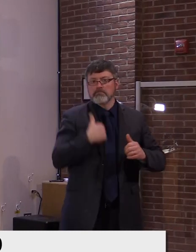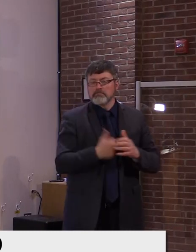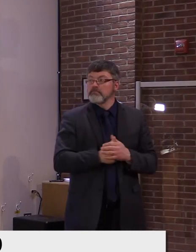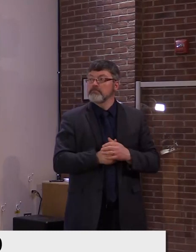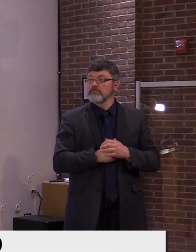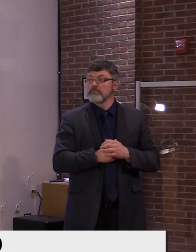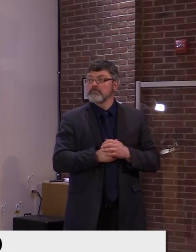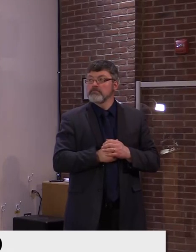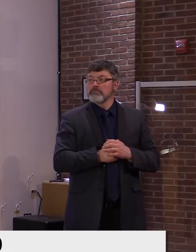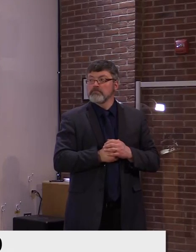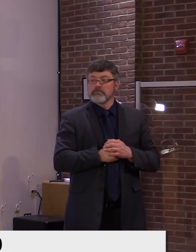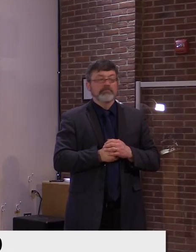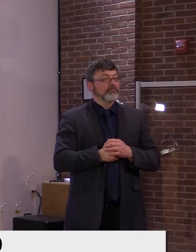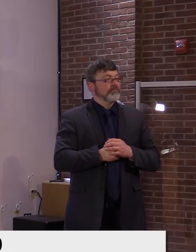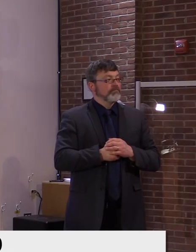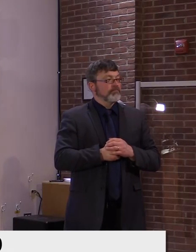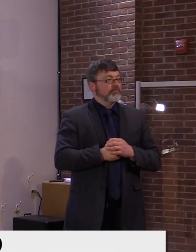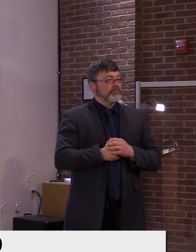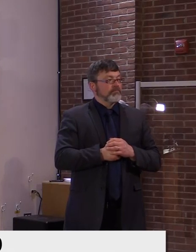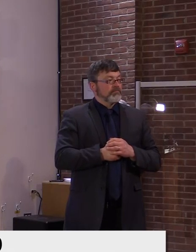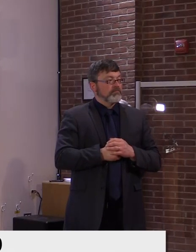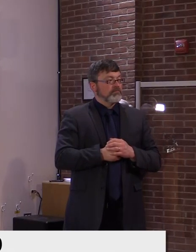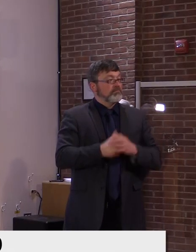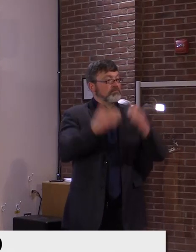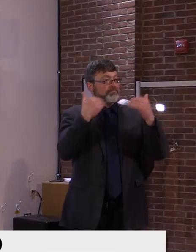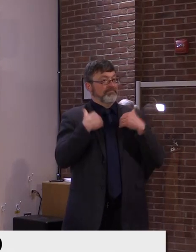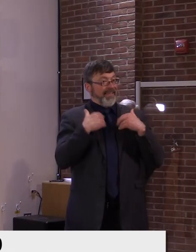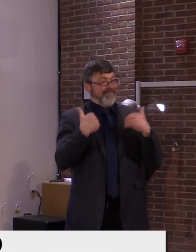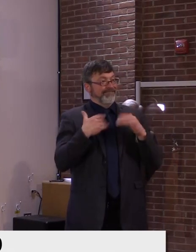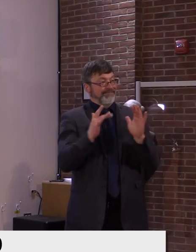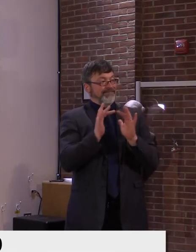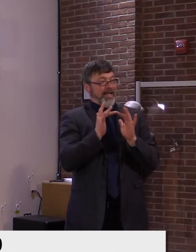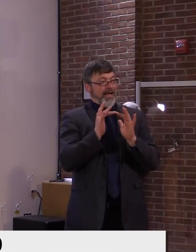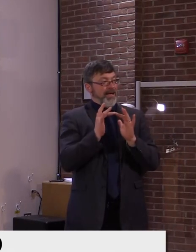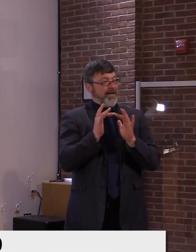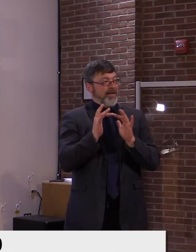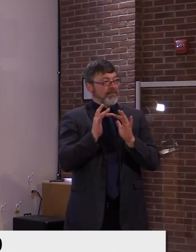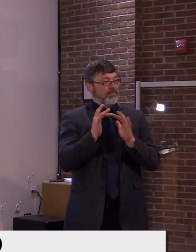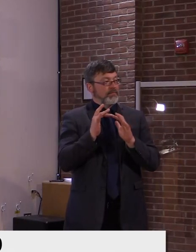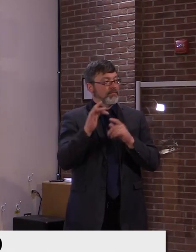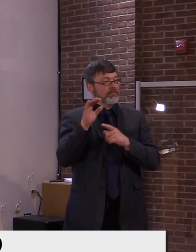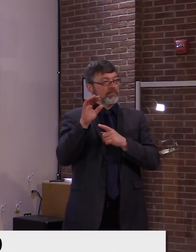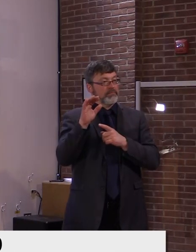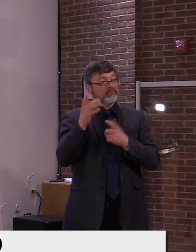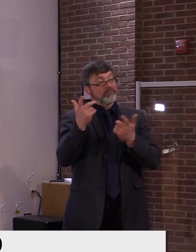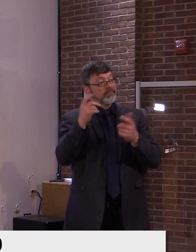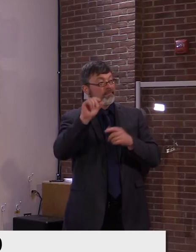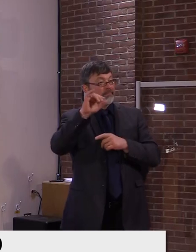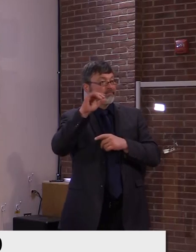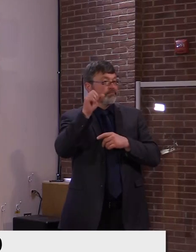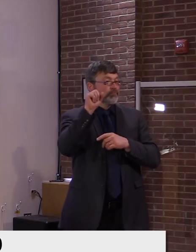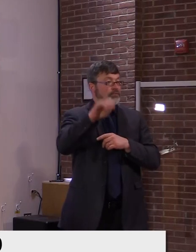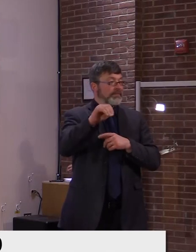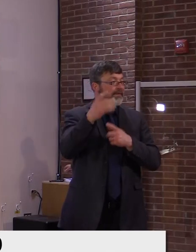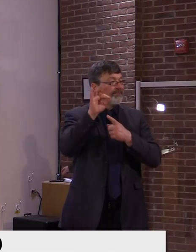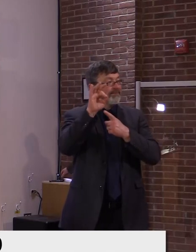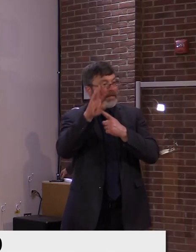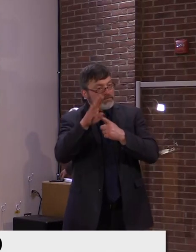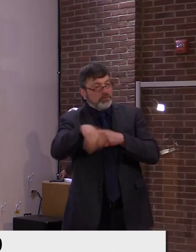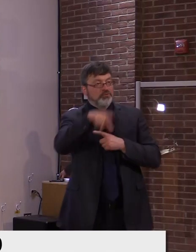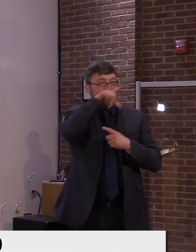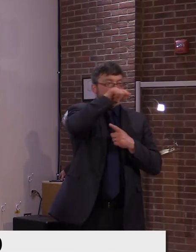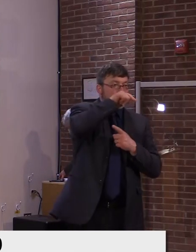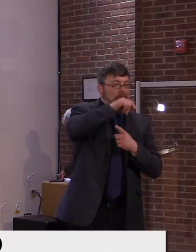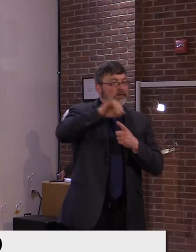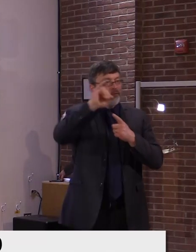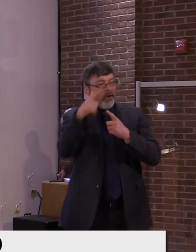by following our @HealthVermont social media feeds on Facebook and Twitter. Now, especially now,